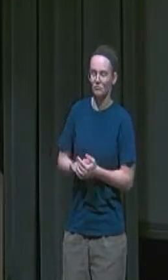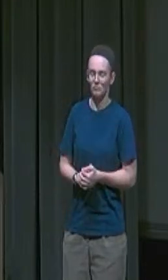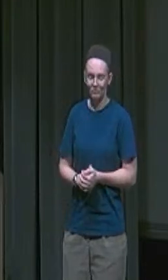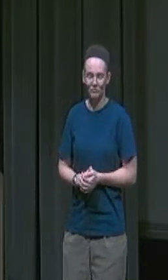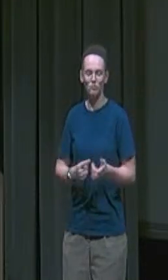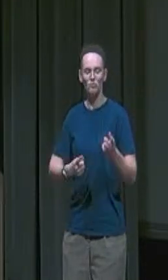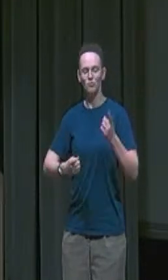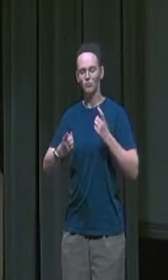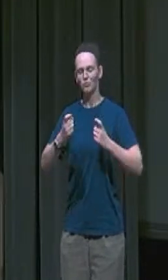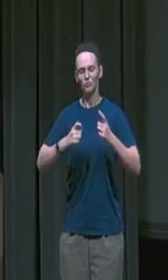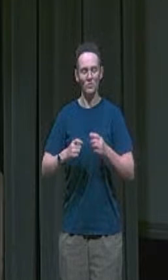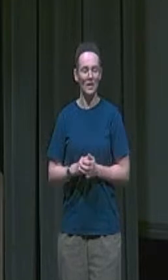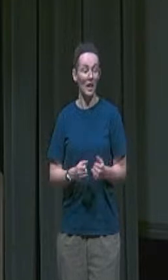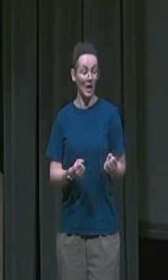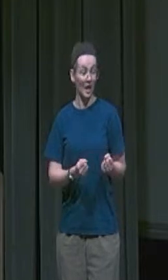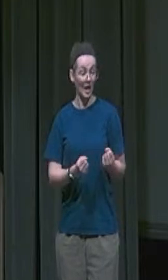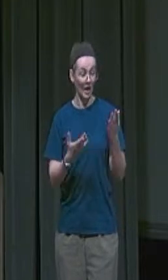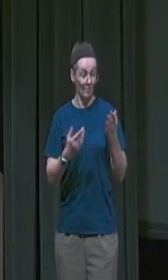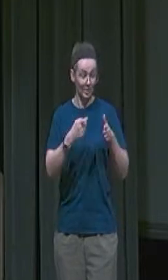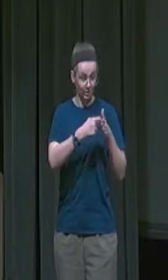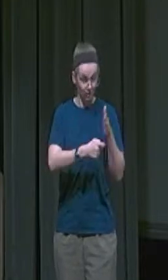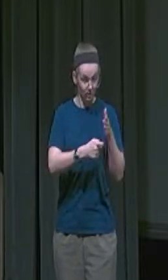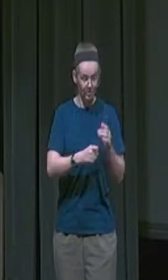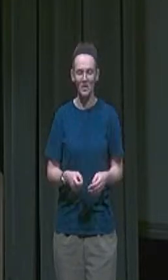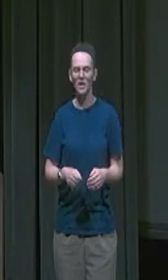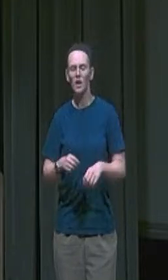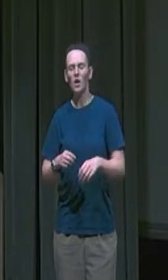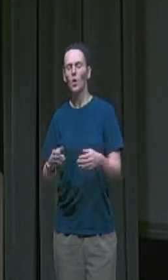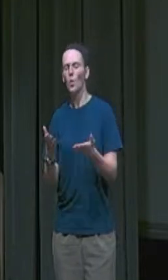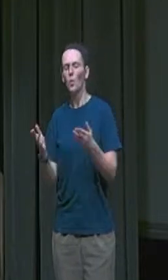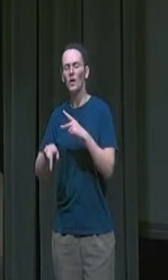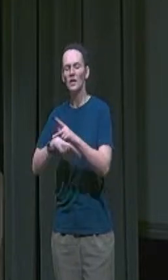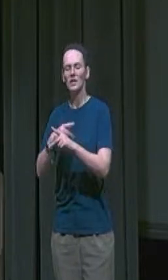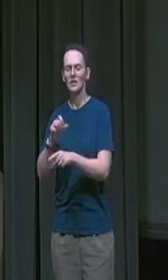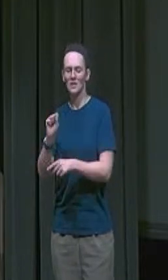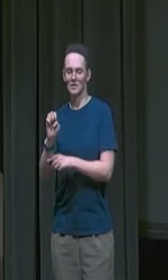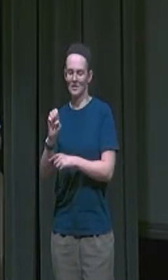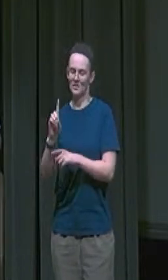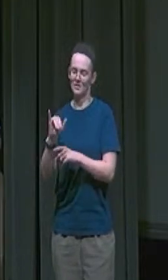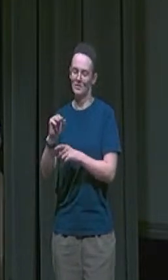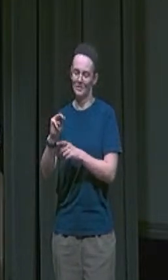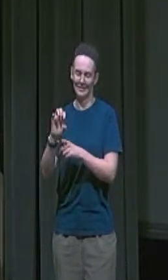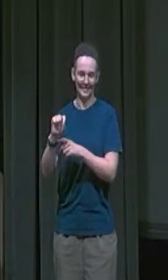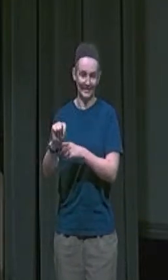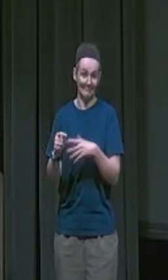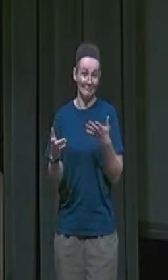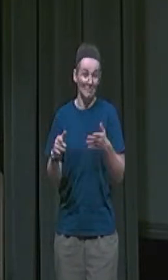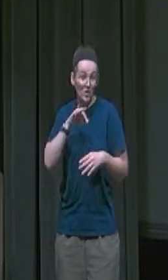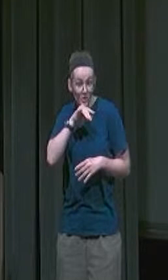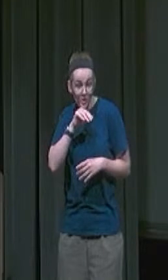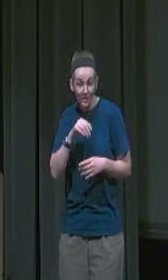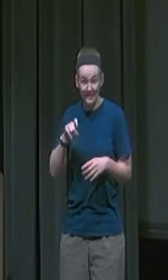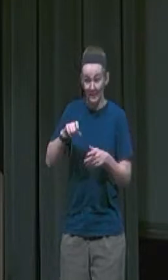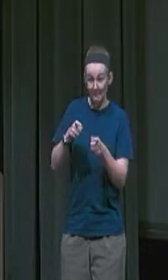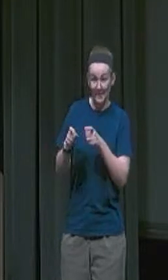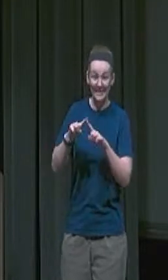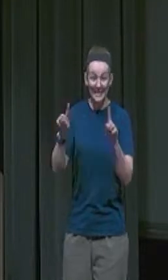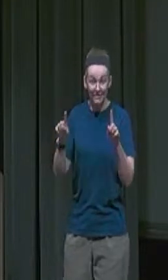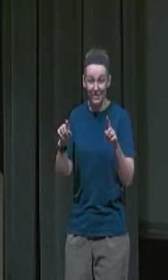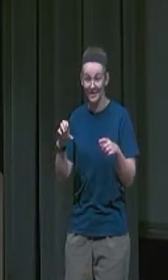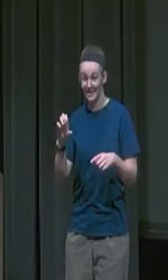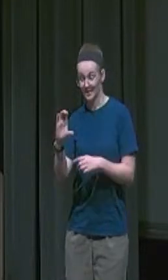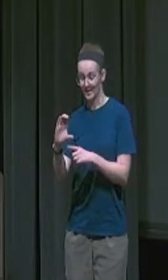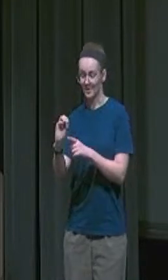we asked were how much and what's the nature of that sediment? Is it contaminated? Do we have to manage it differently? And